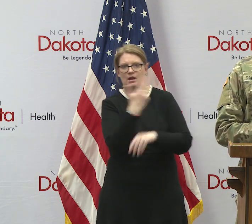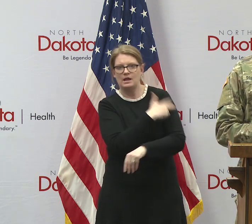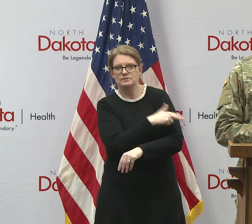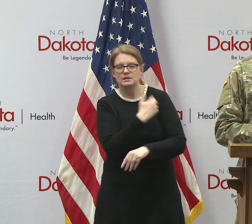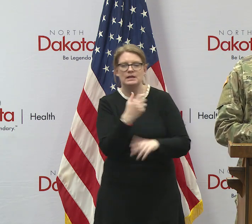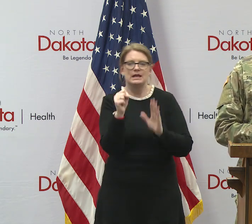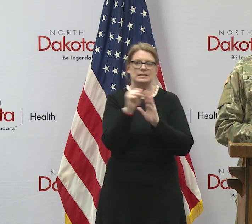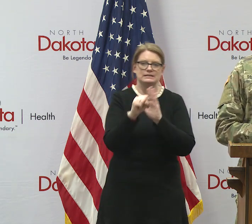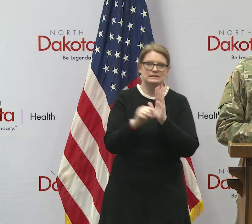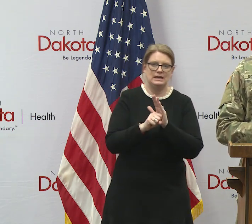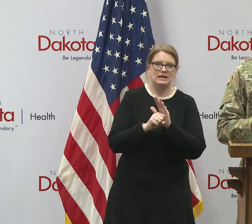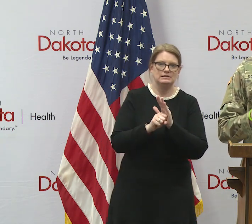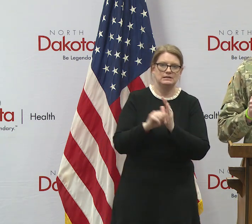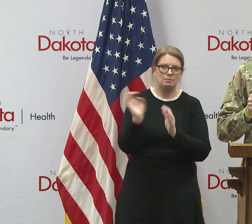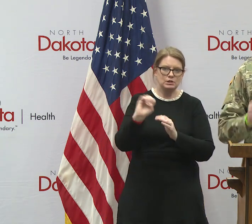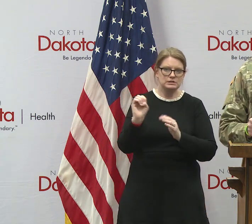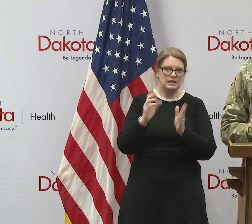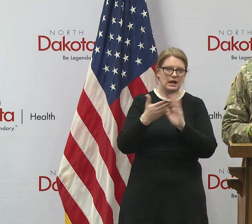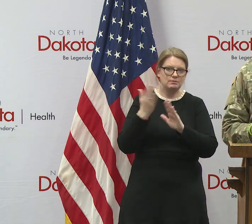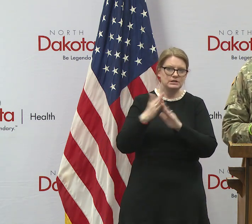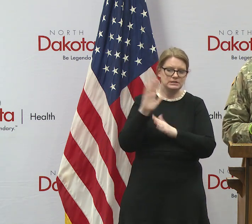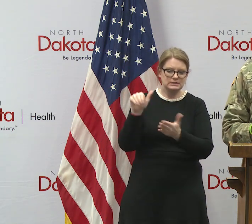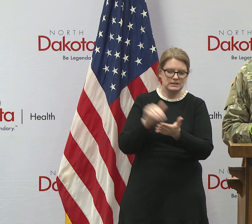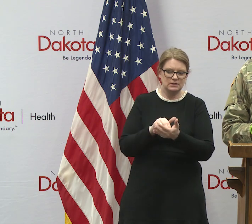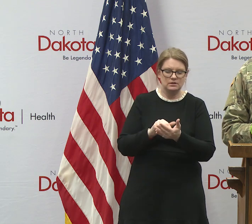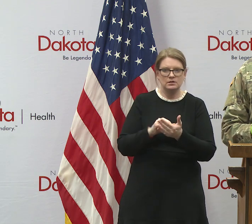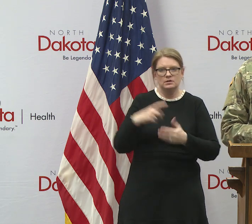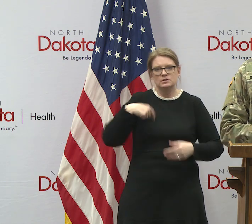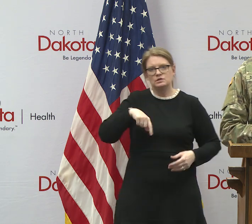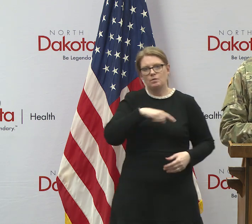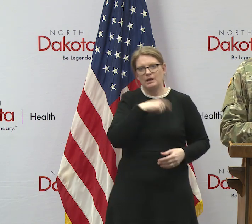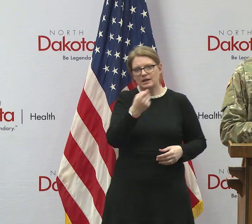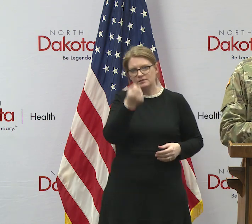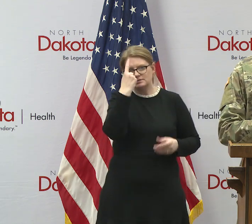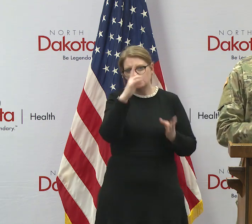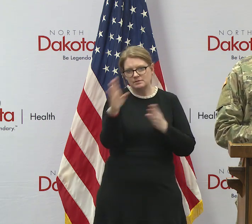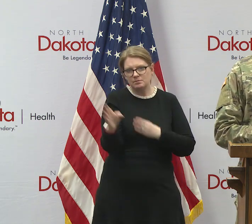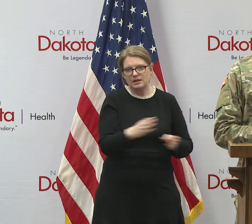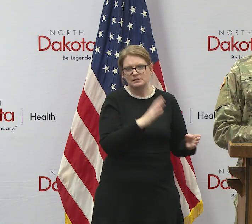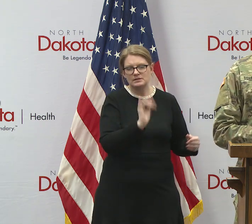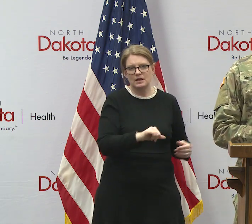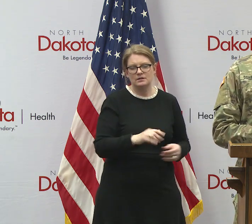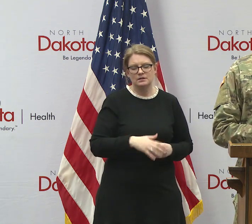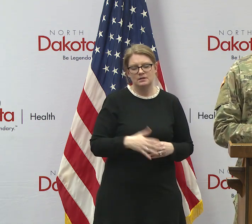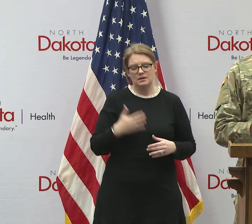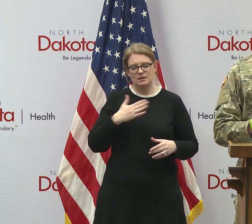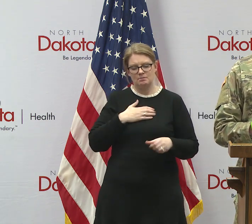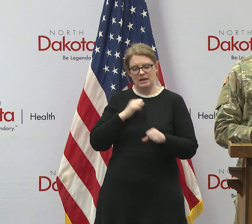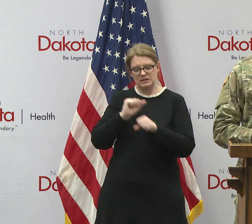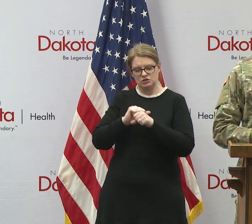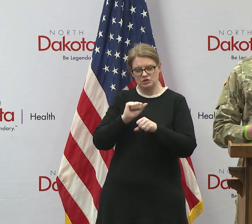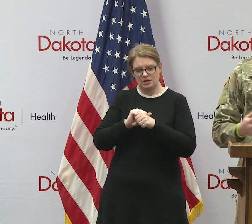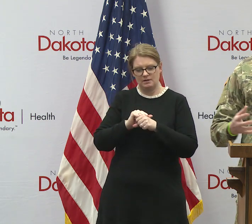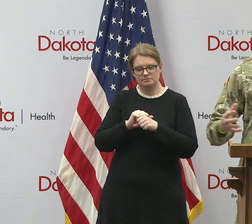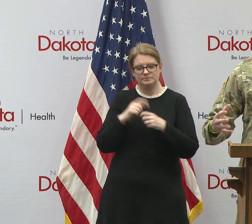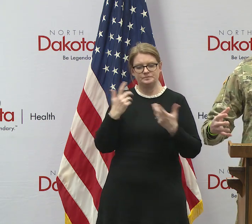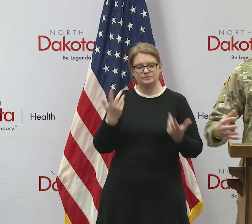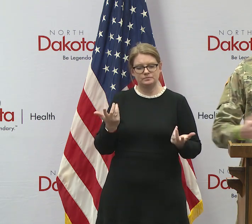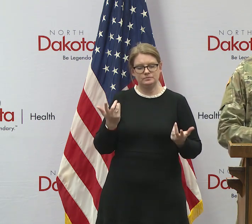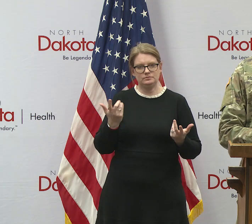Emergency Operations Center so we understand what these plans are. Because part of my job as